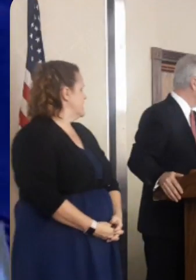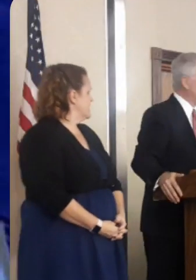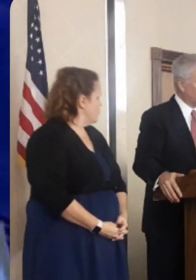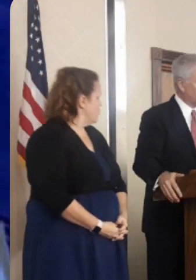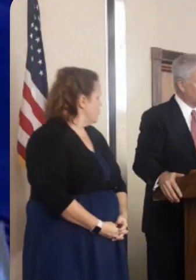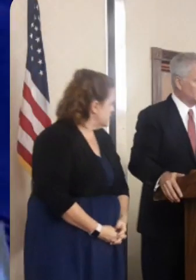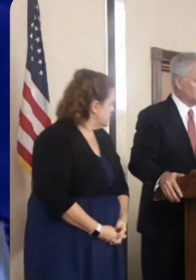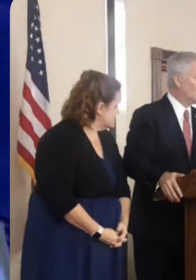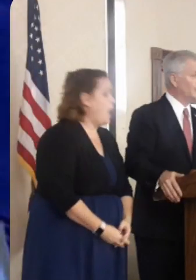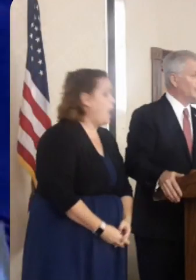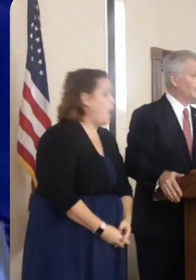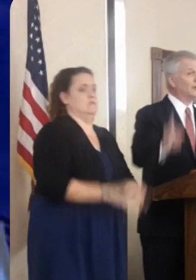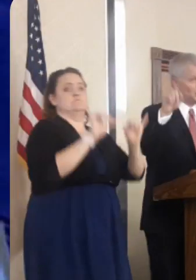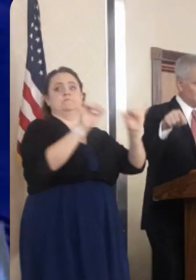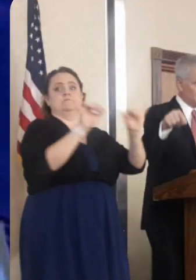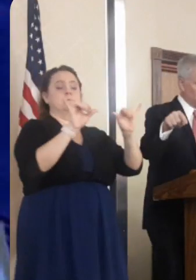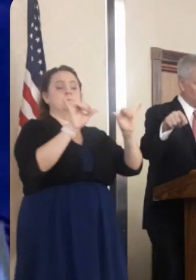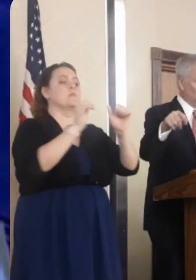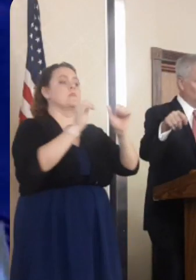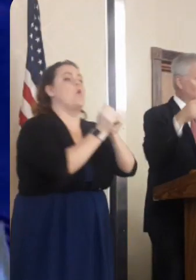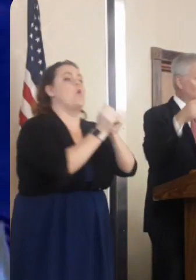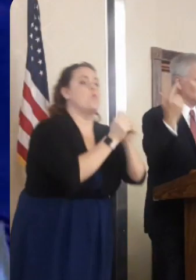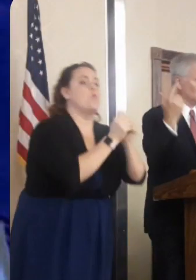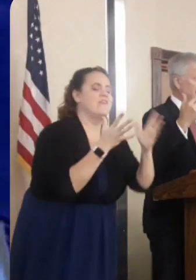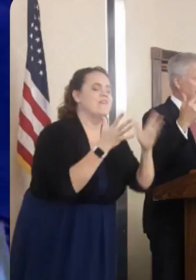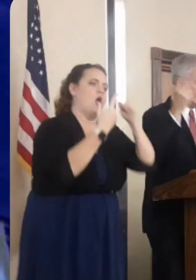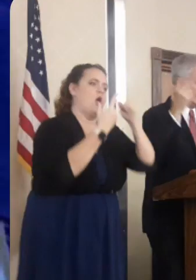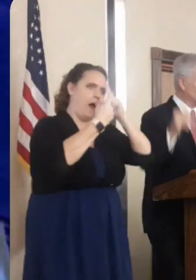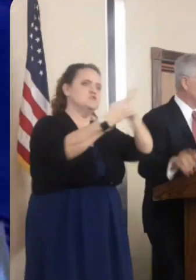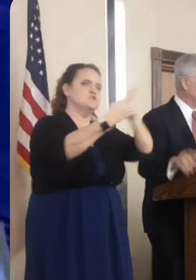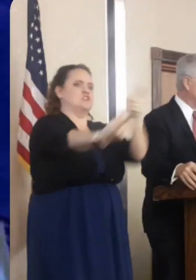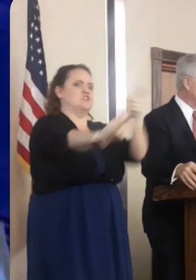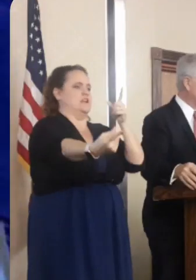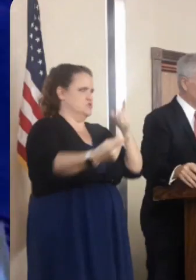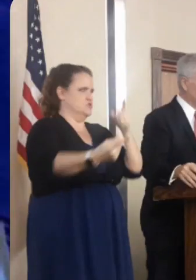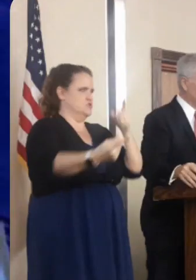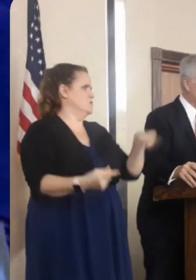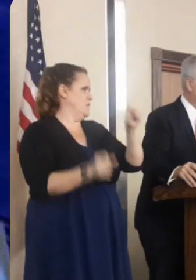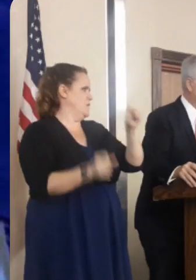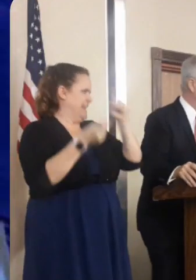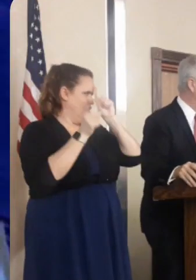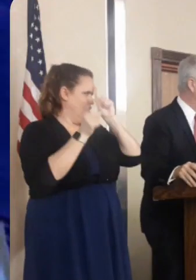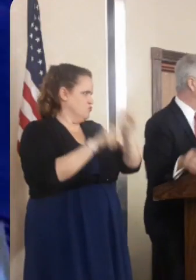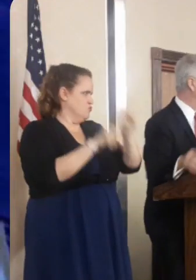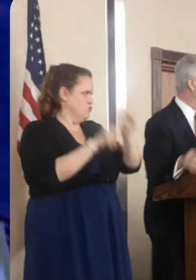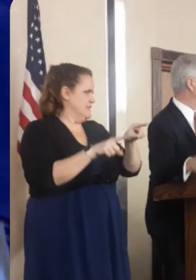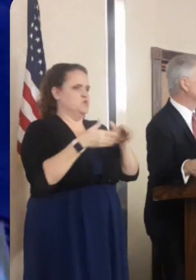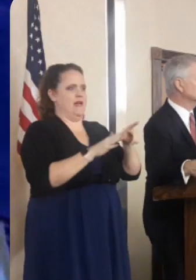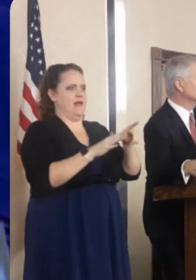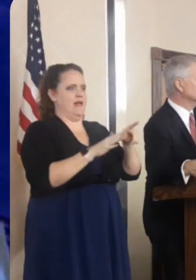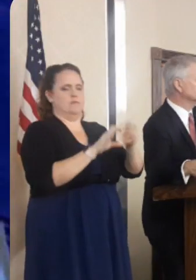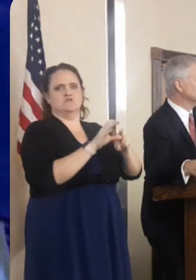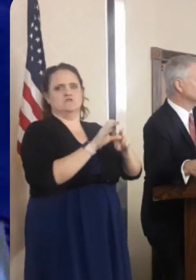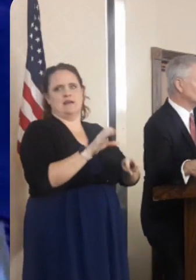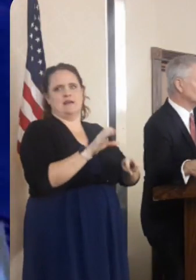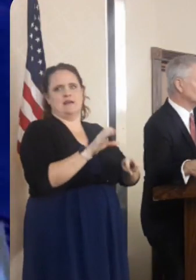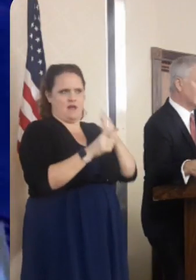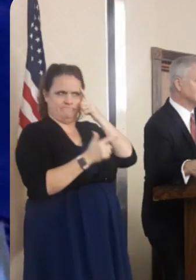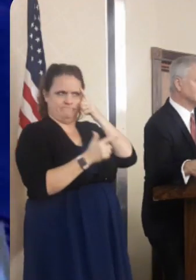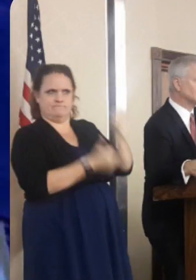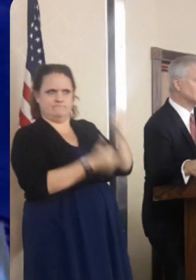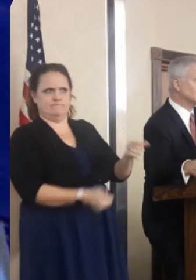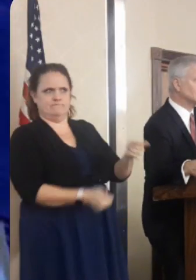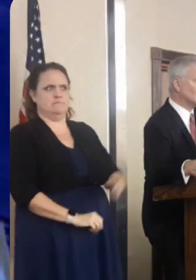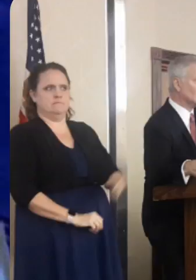Okay, so without objection, we will all agree to let him resign from whichever ones he wants to resign. Okay.